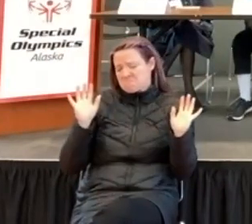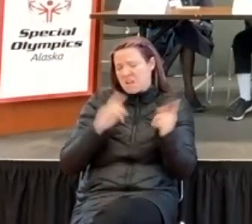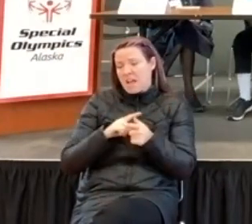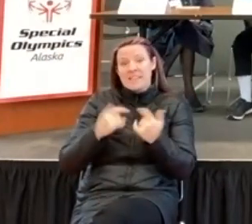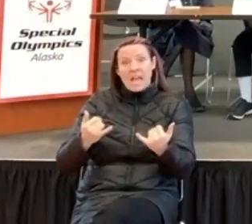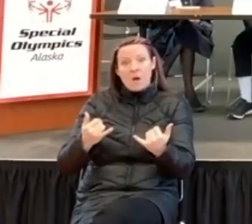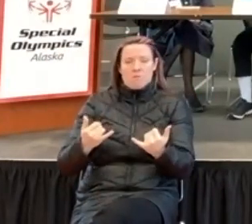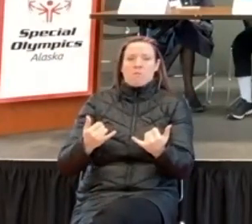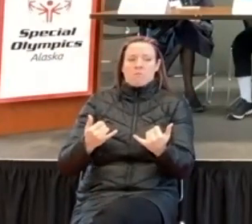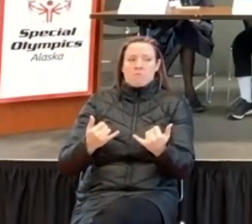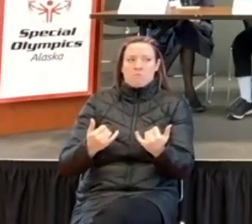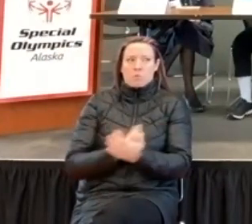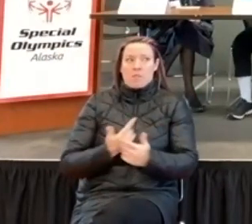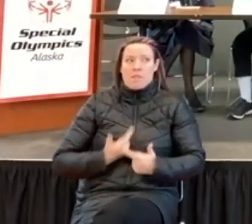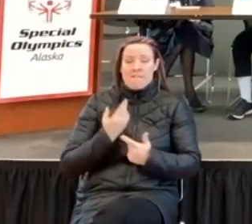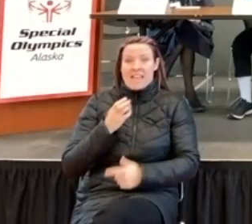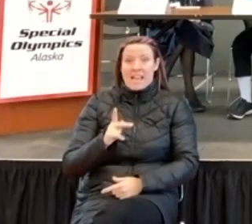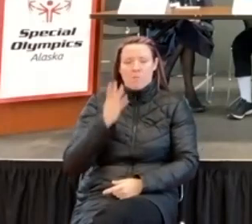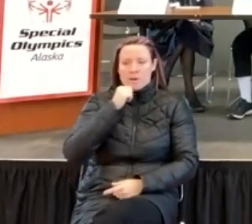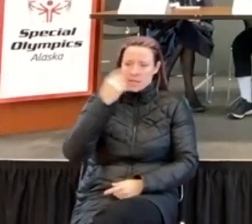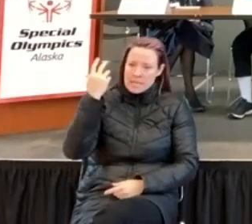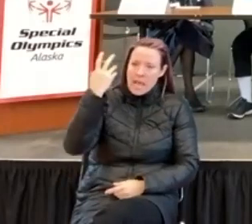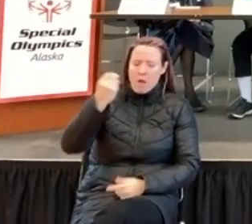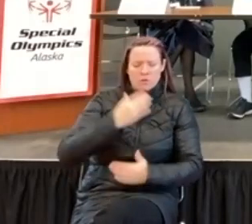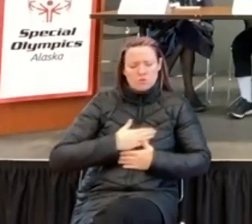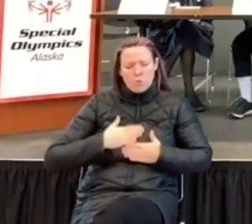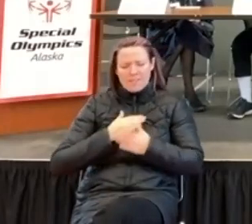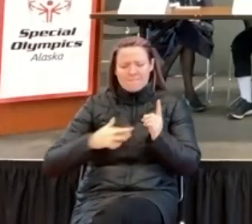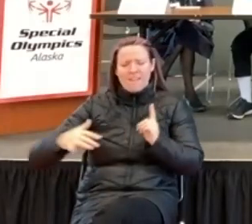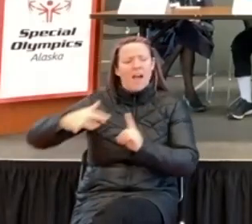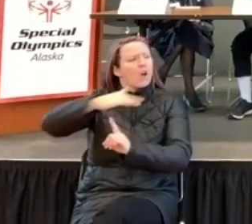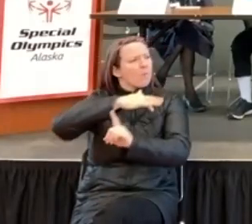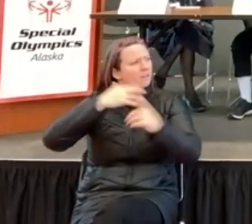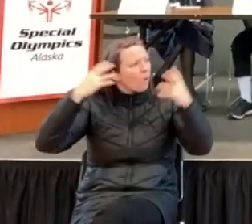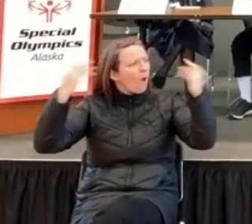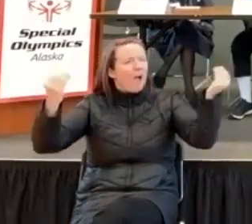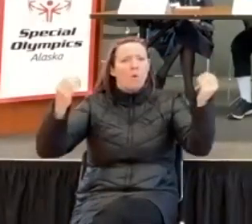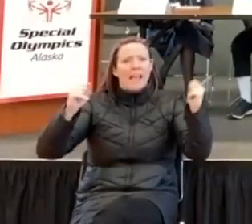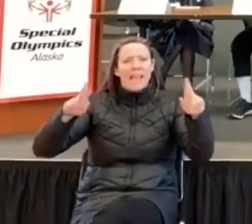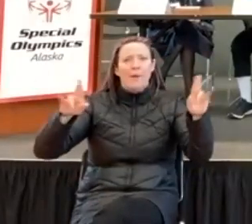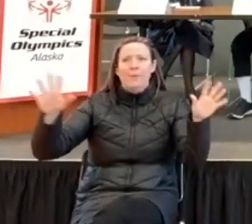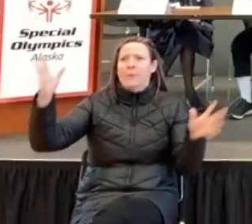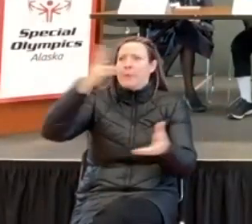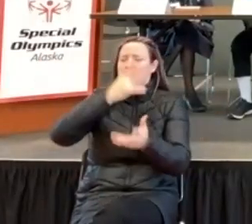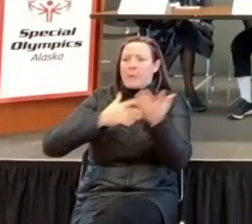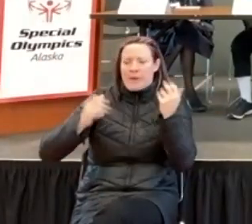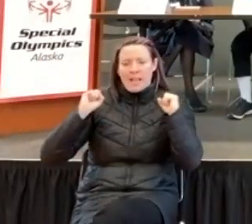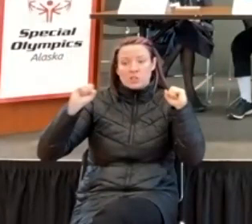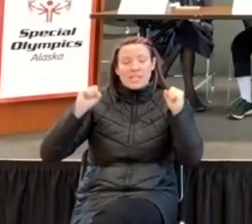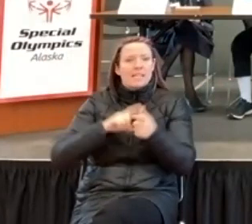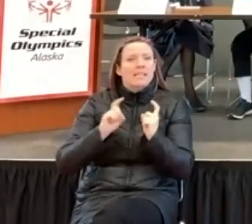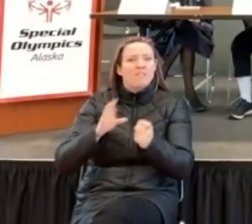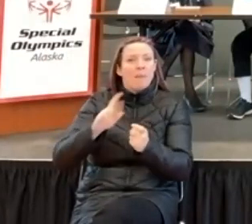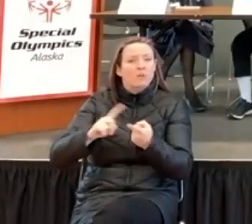of my life hacks is to get out and enjoy the environment, get out and exercise and get back to my